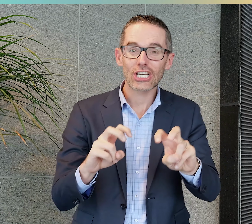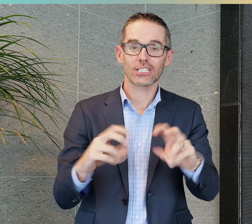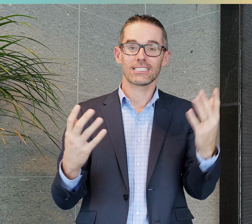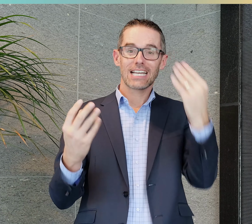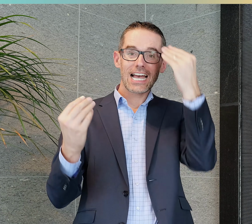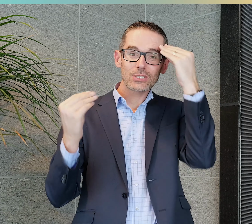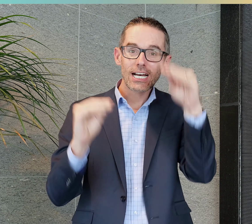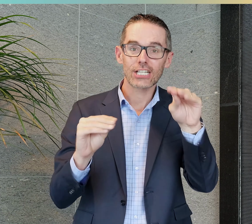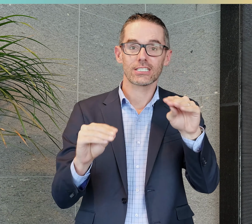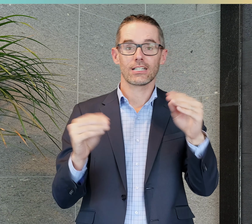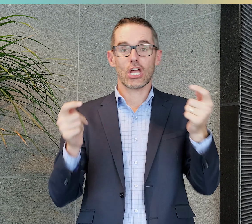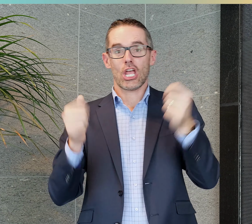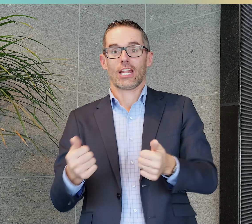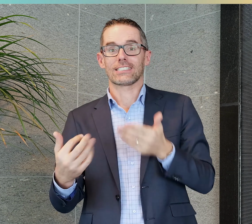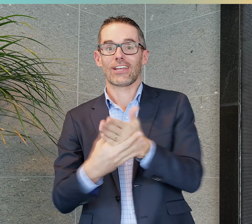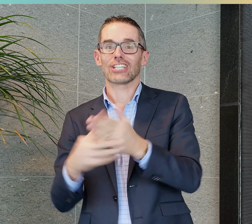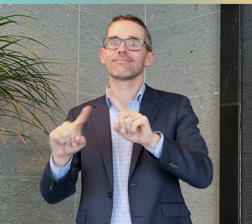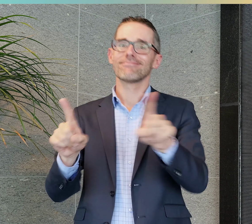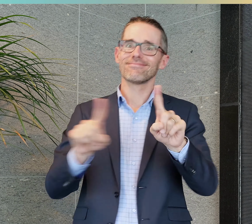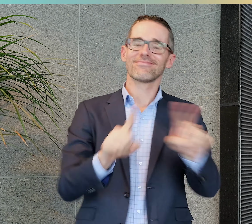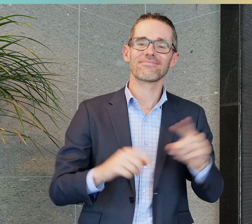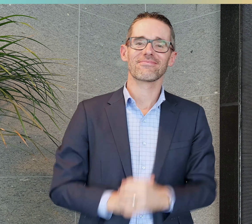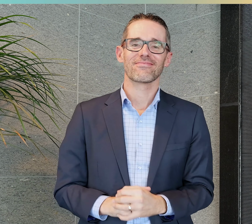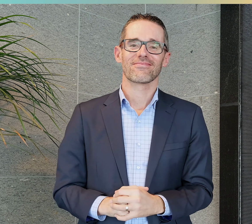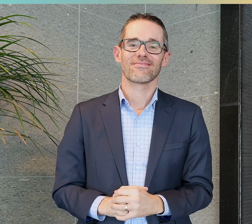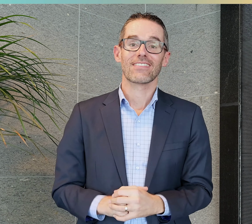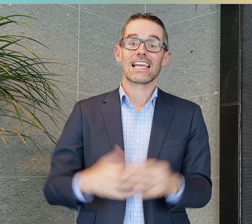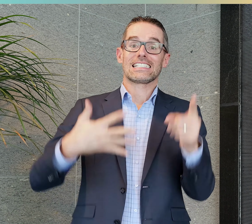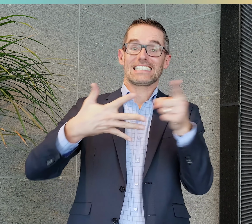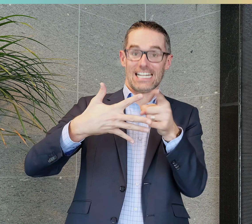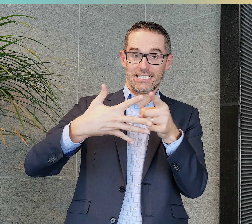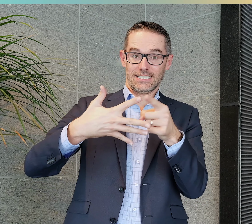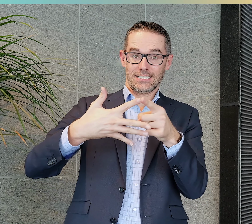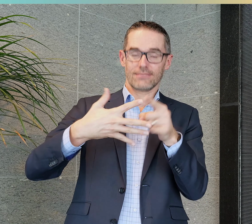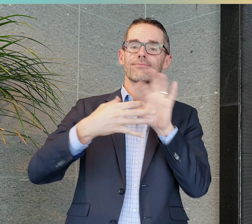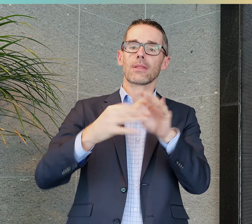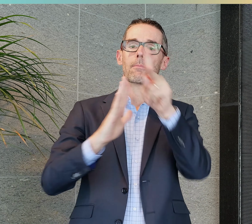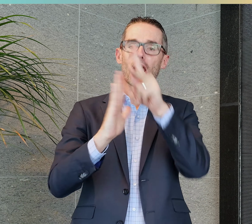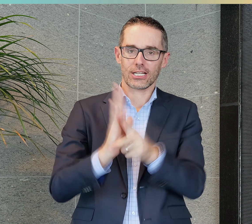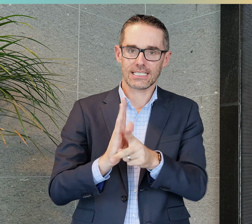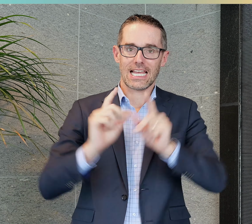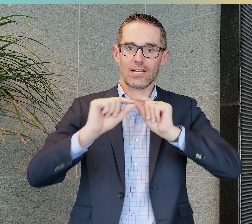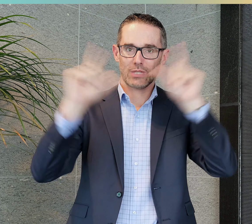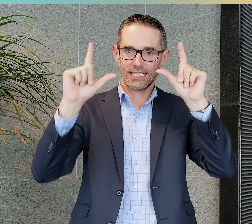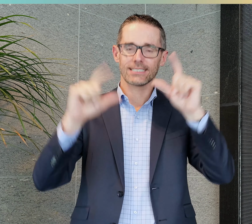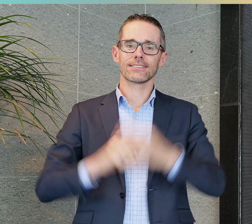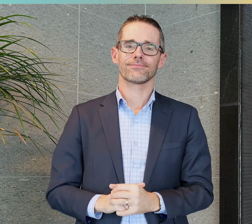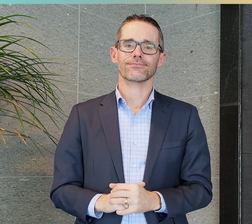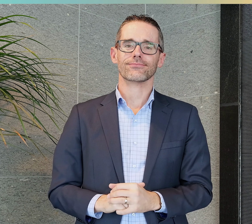research, education, early intervention and many more things. The second key area is policy awareness,